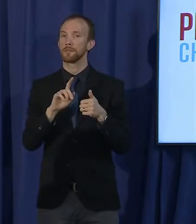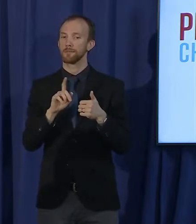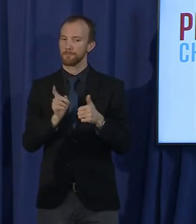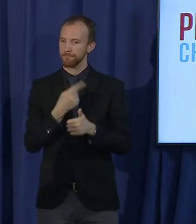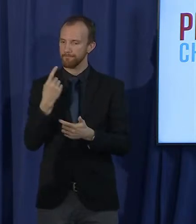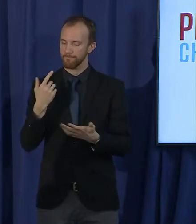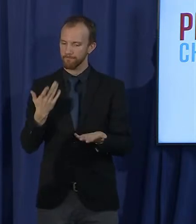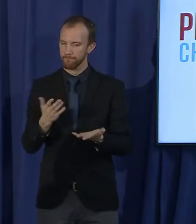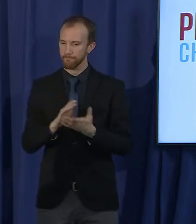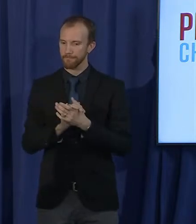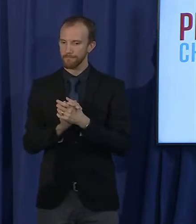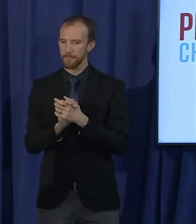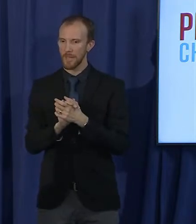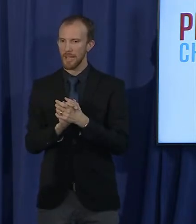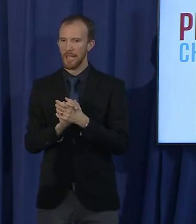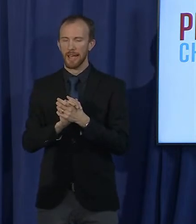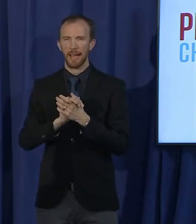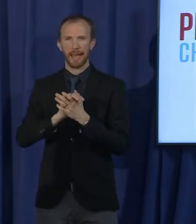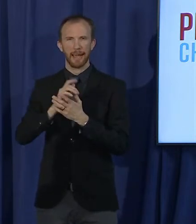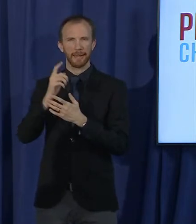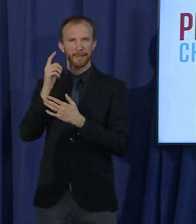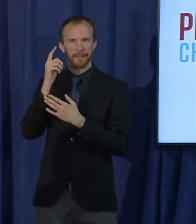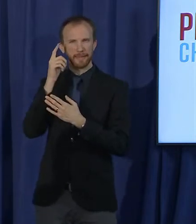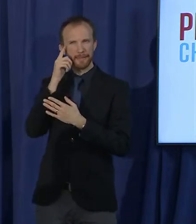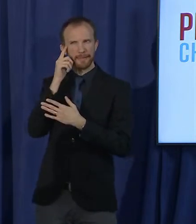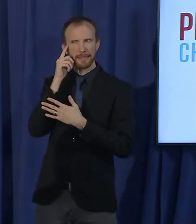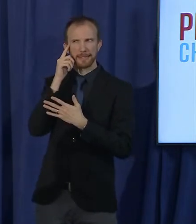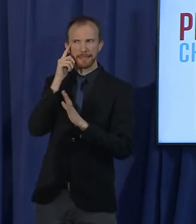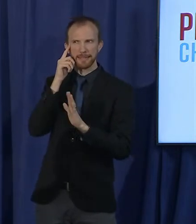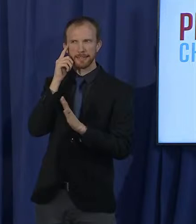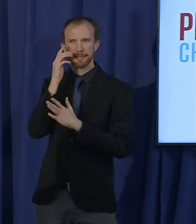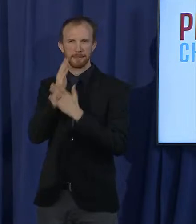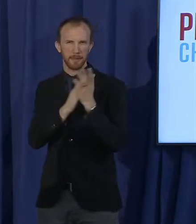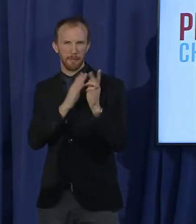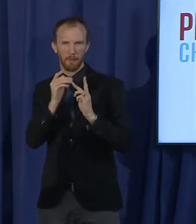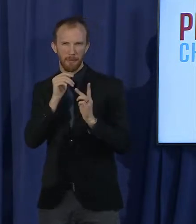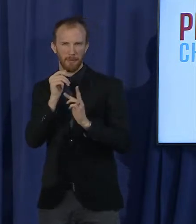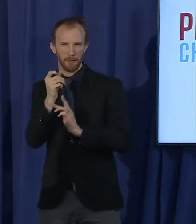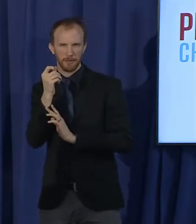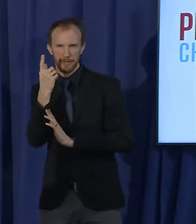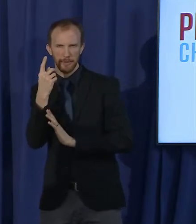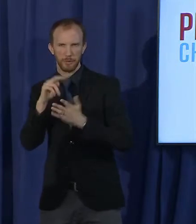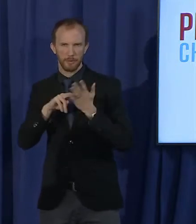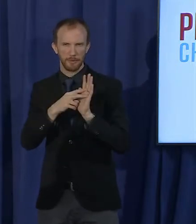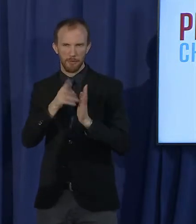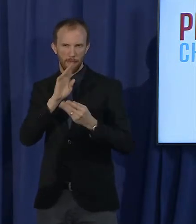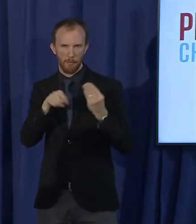do think people don't fully understand the concept of wasting vaccine.